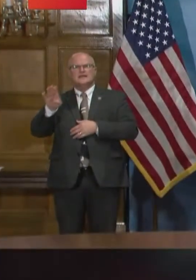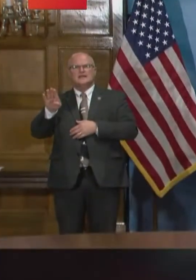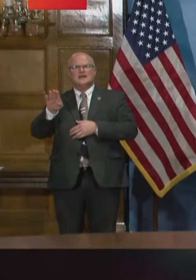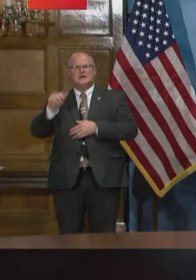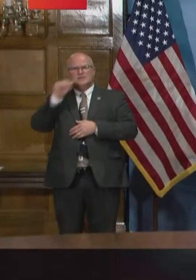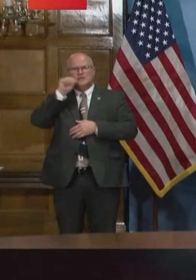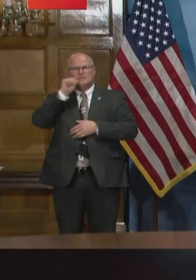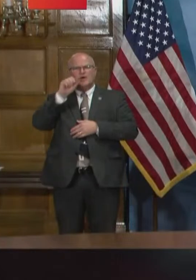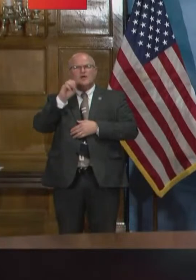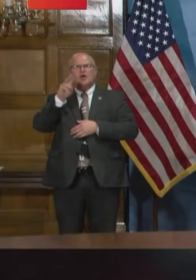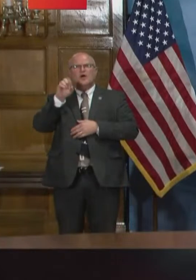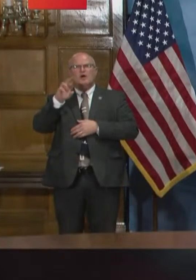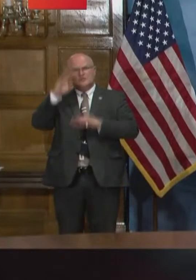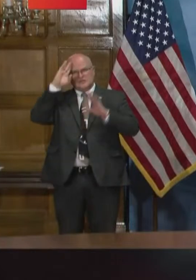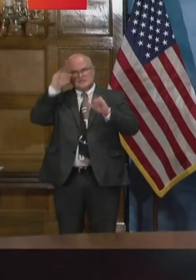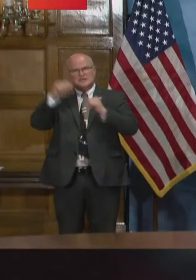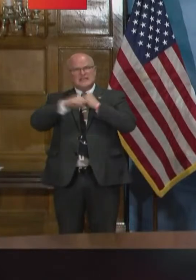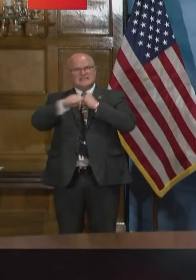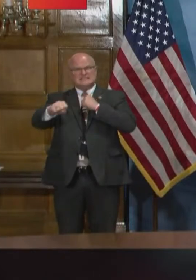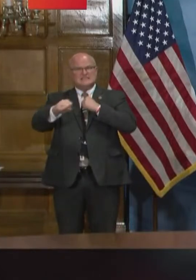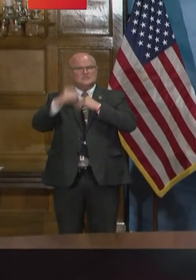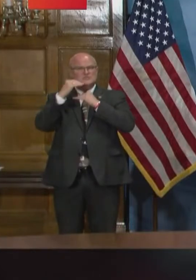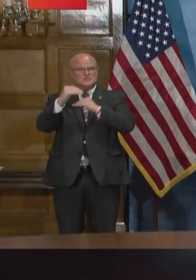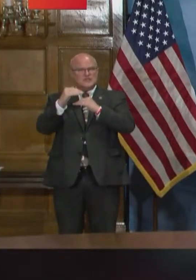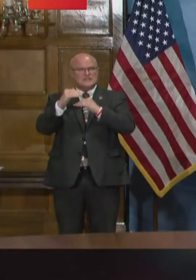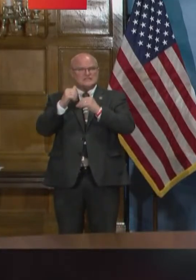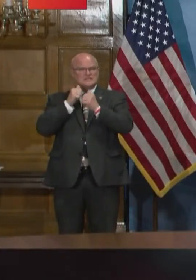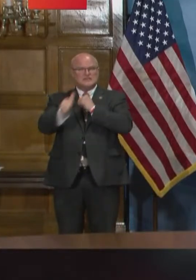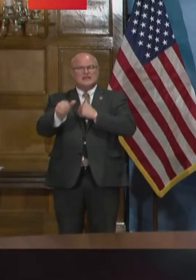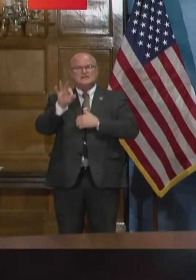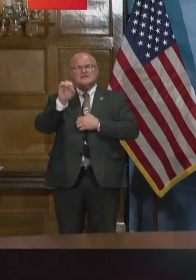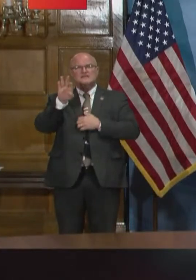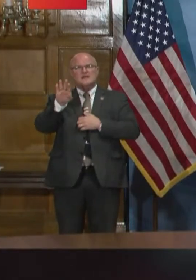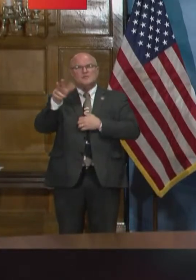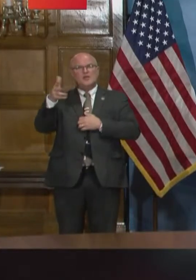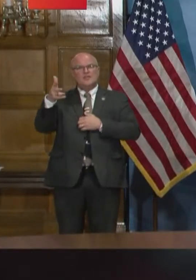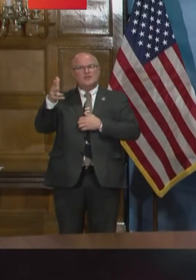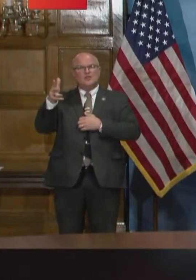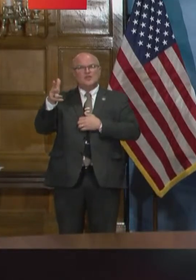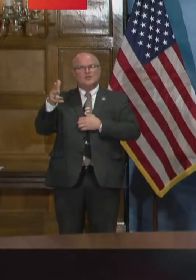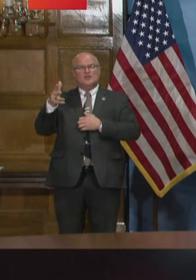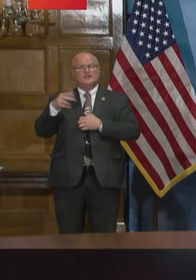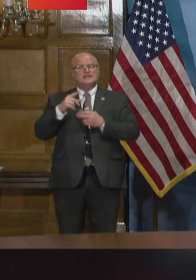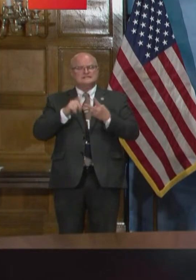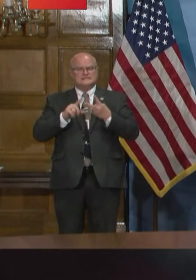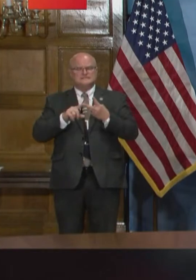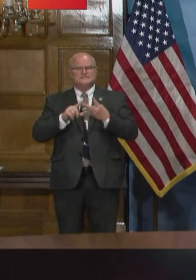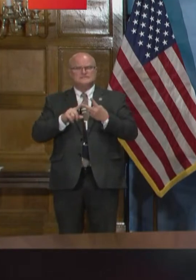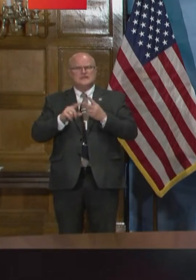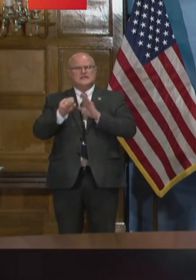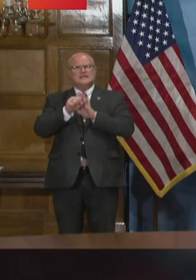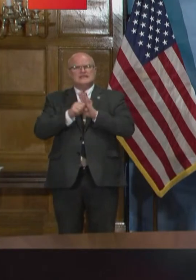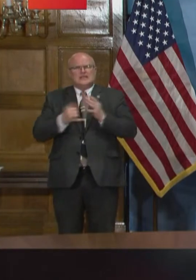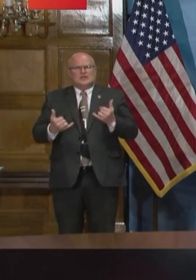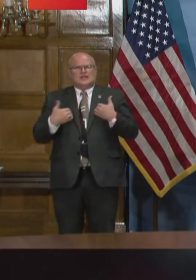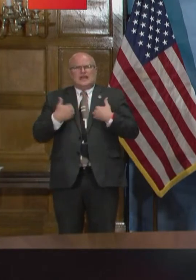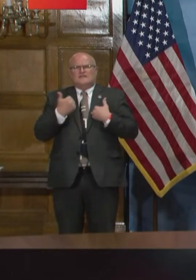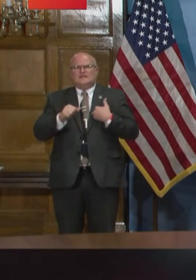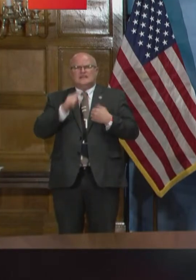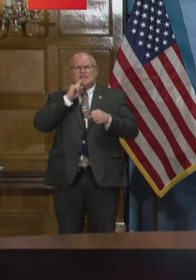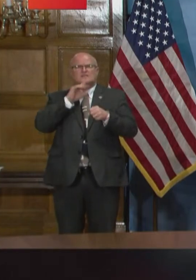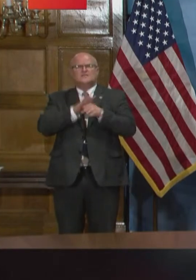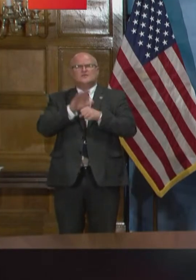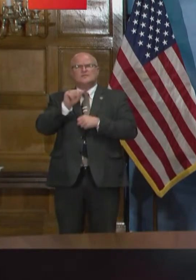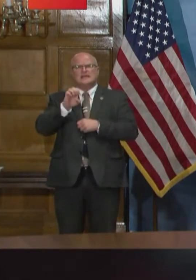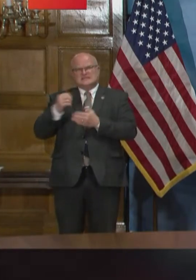owners? Do you anticipate extending your restrictions past February 3rd? And secondly, does the state currently have any confirmed